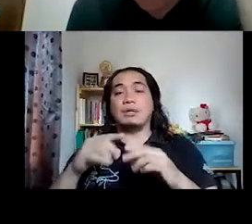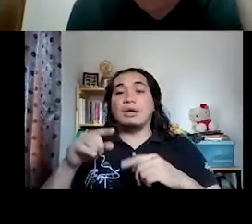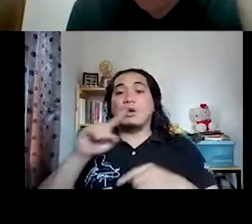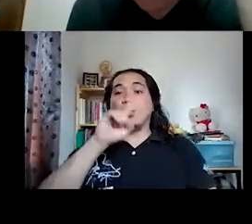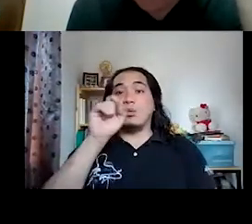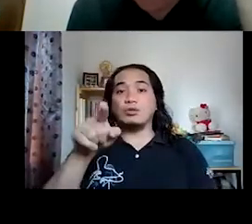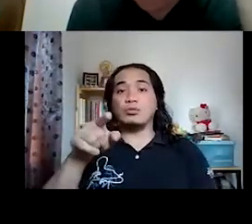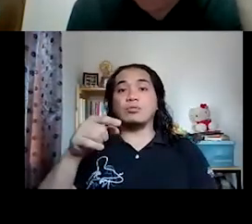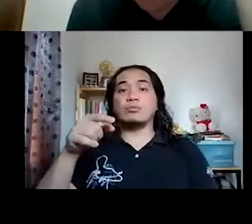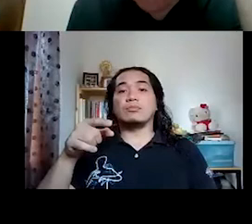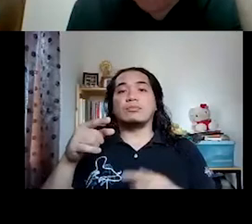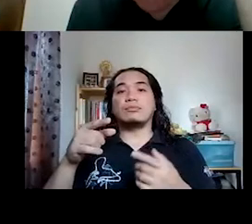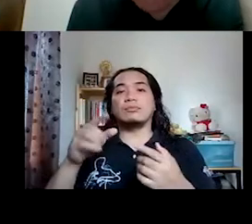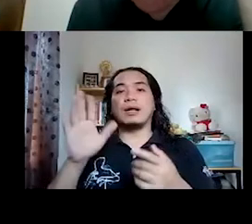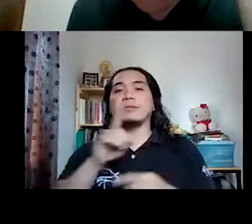Sorry. Let's see.